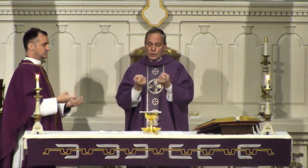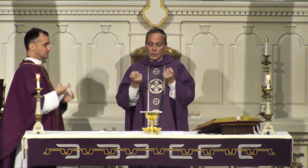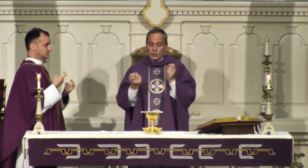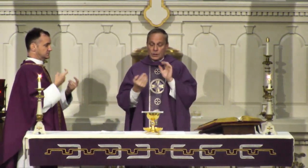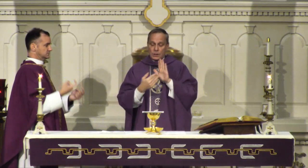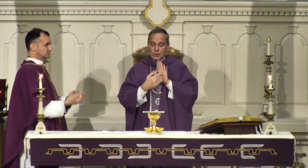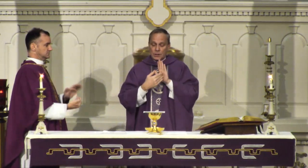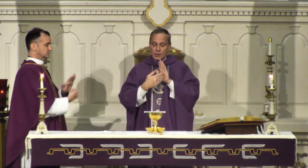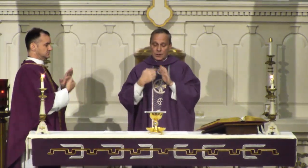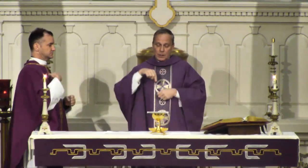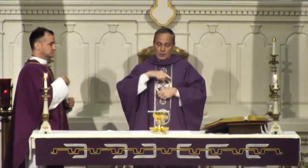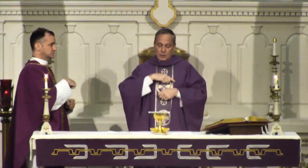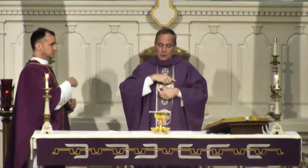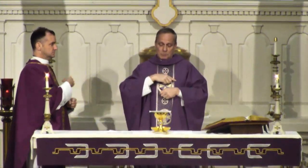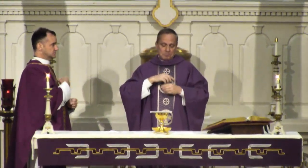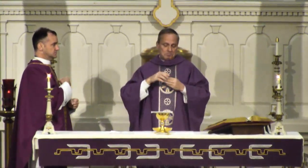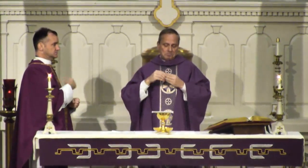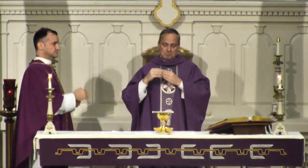evil.